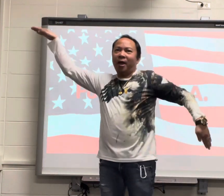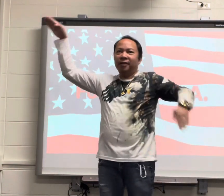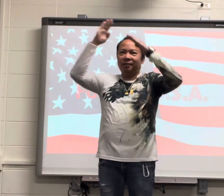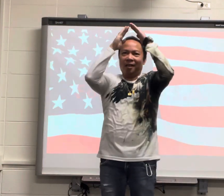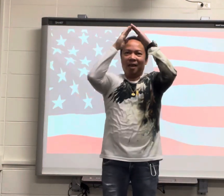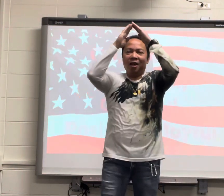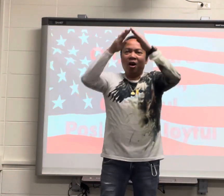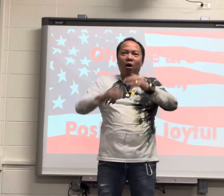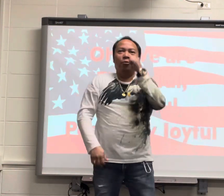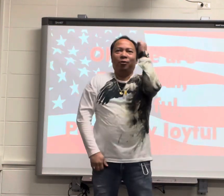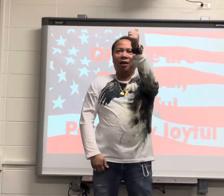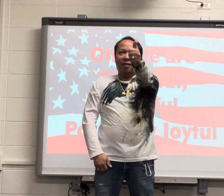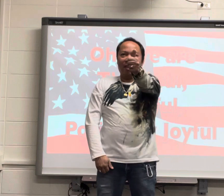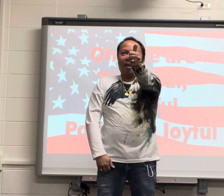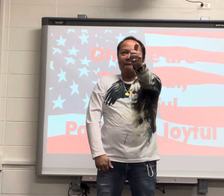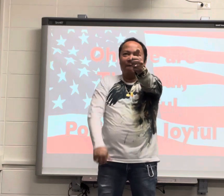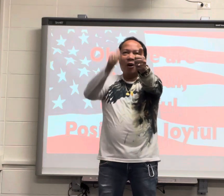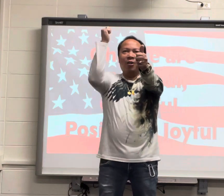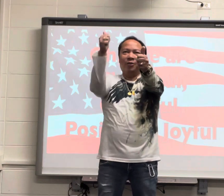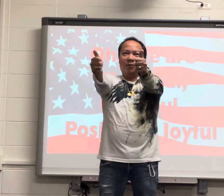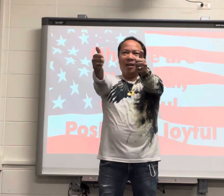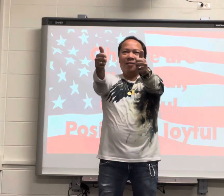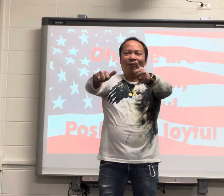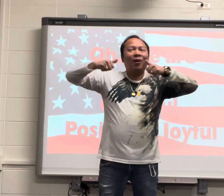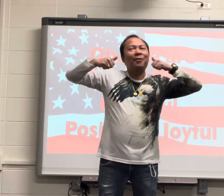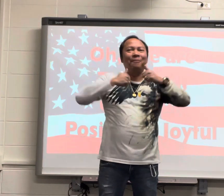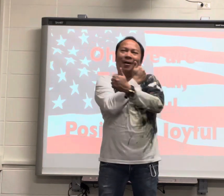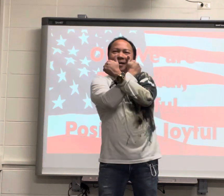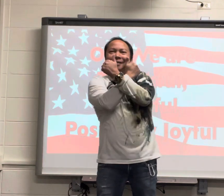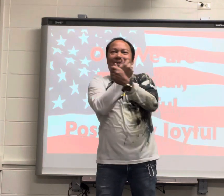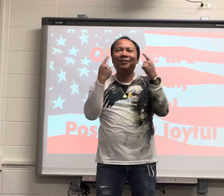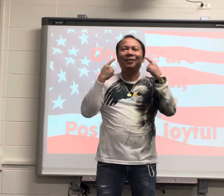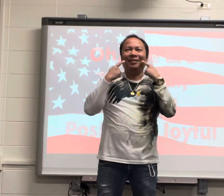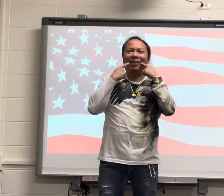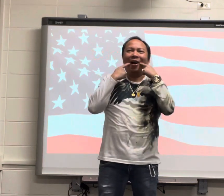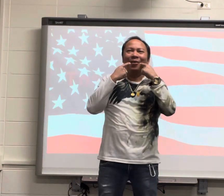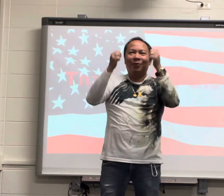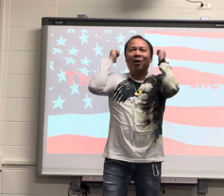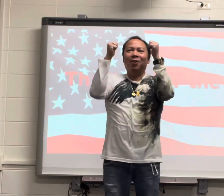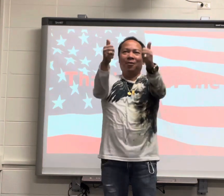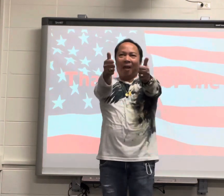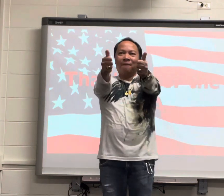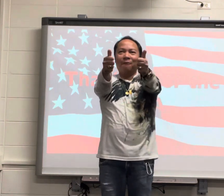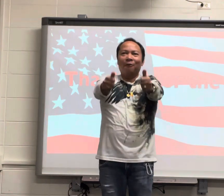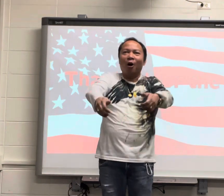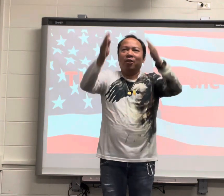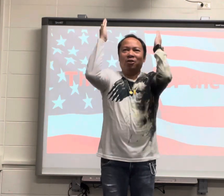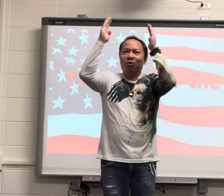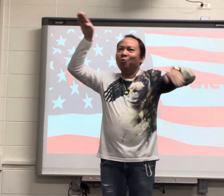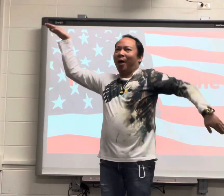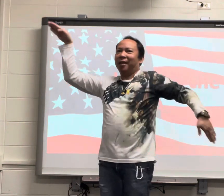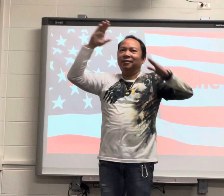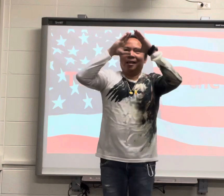USA oh we are thankful grateful positively joyful thankful for the